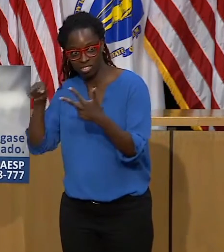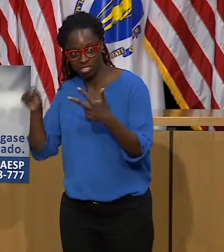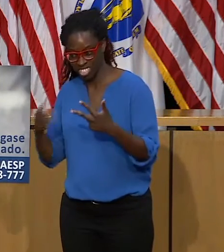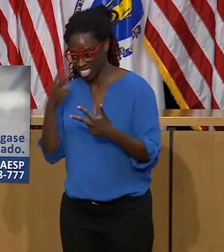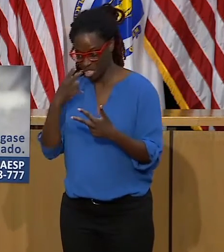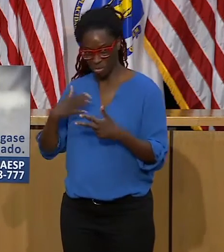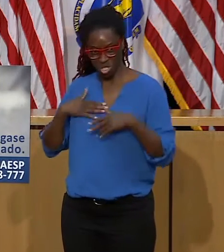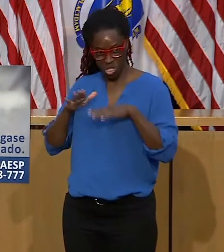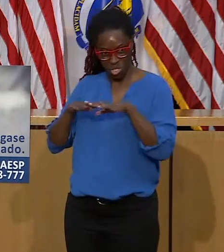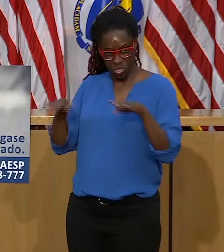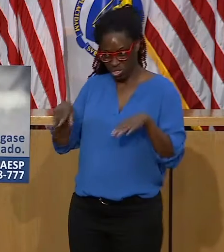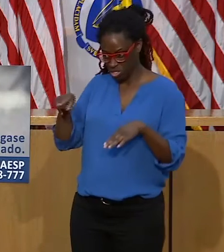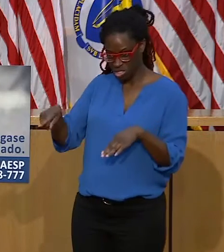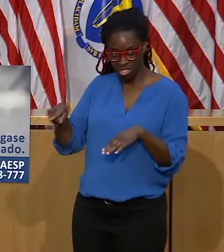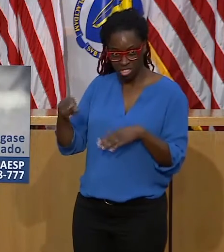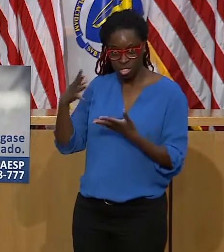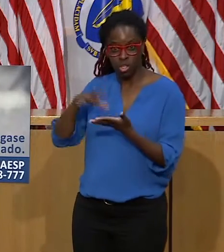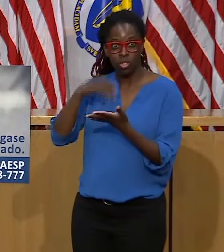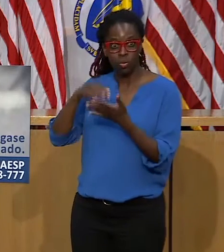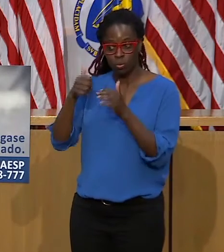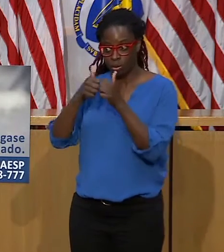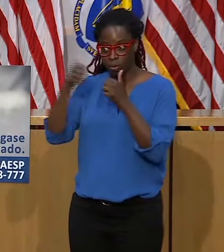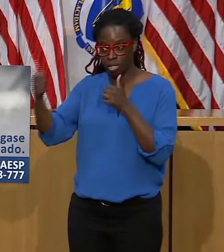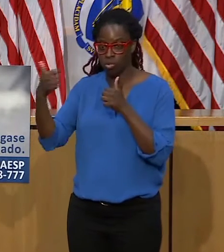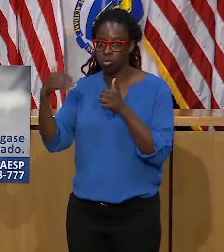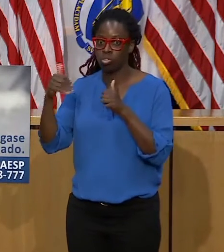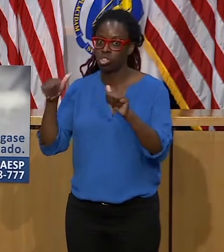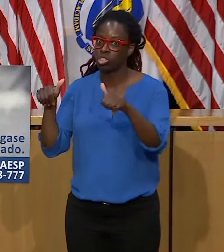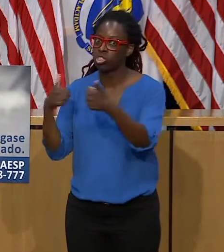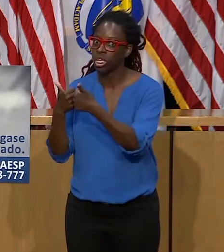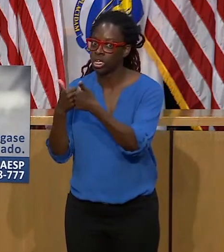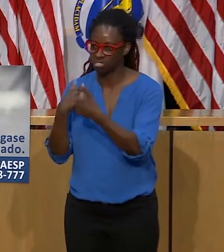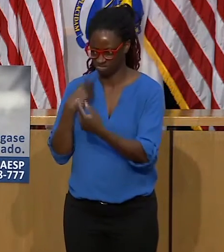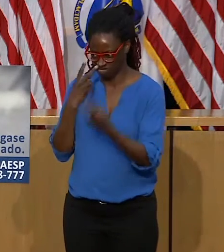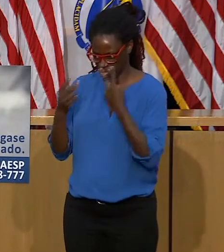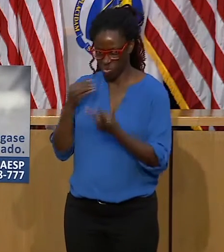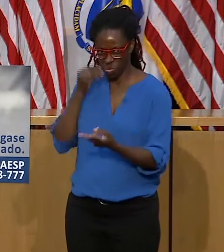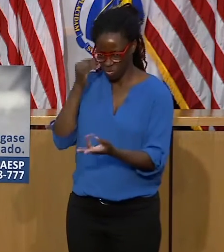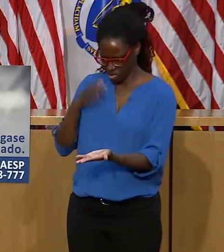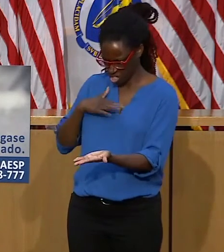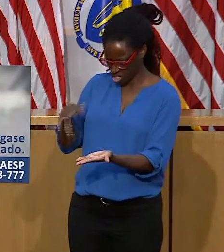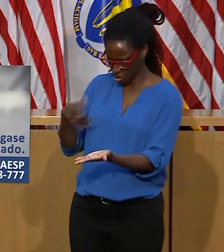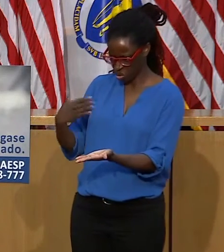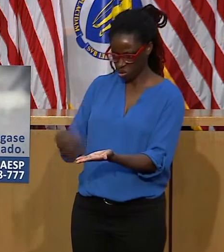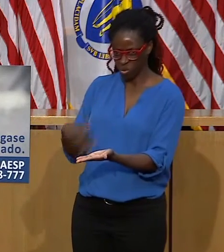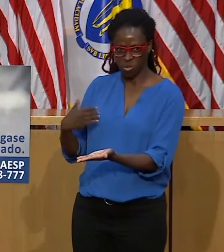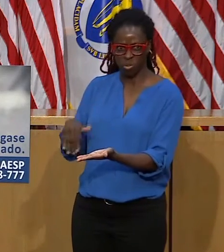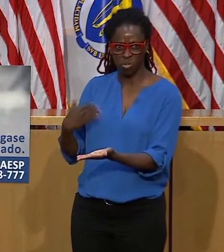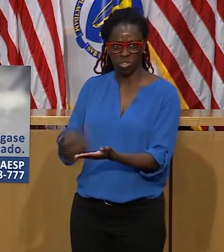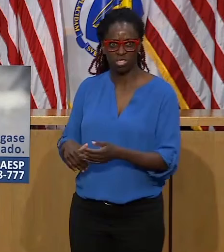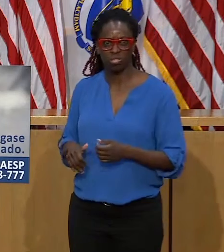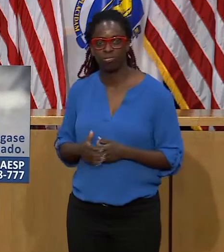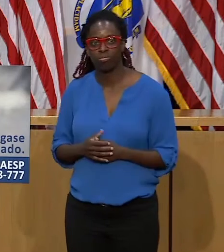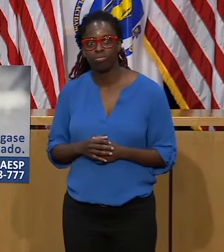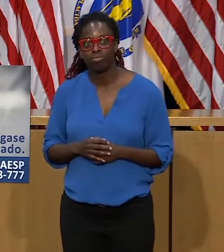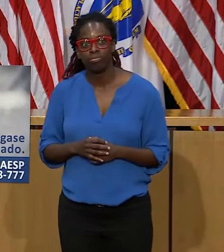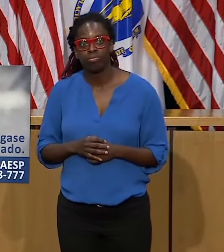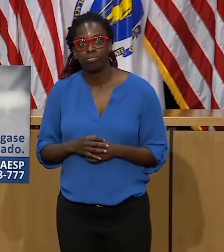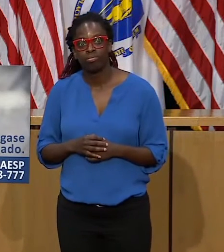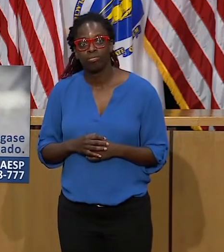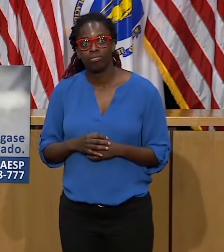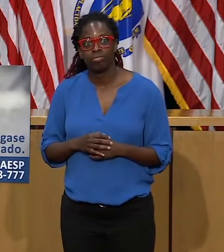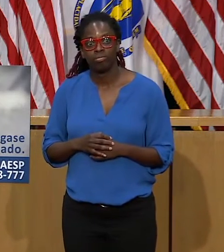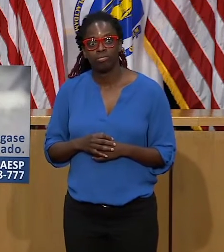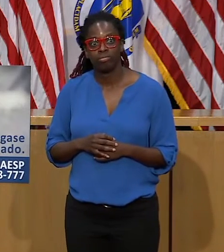learning experience has been a challenge. It is evident that these children value the virtual interaction that they have with their teachers